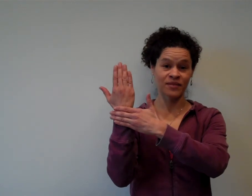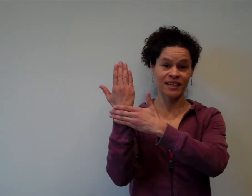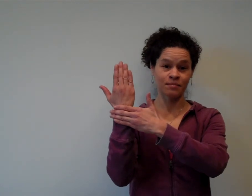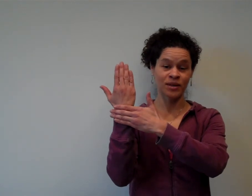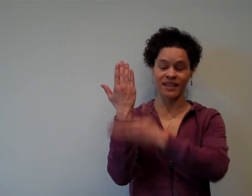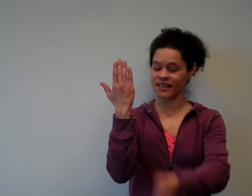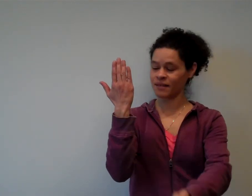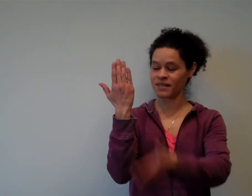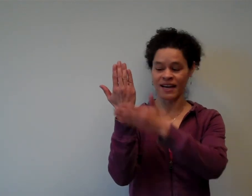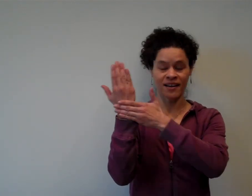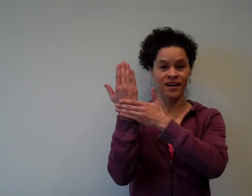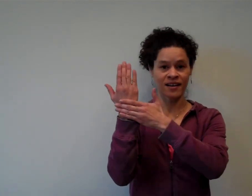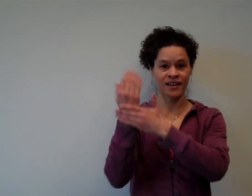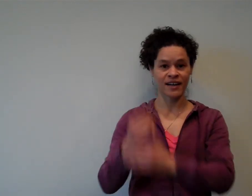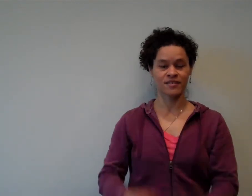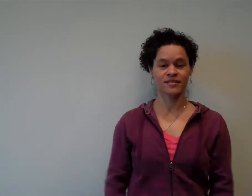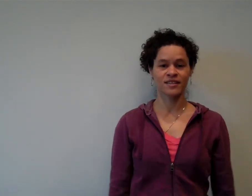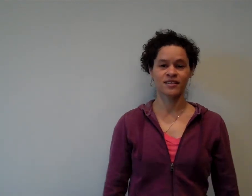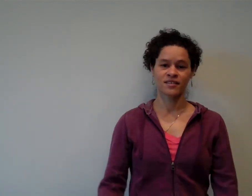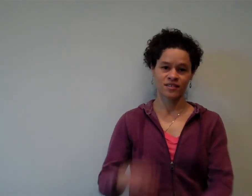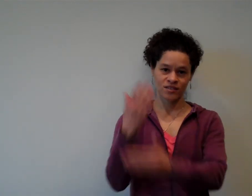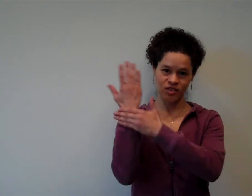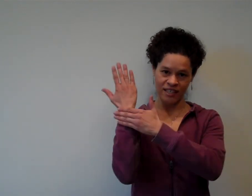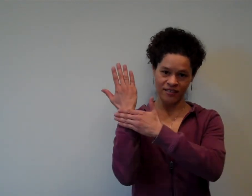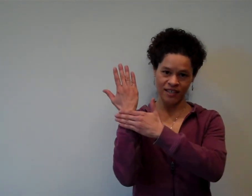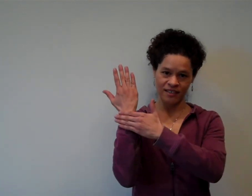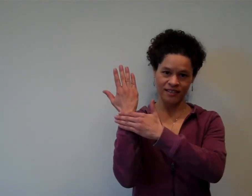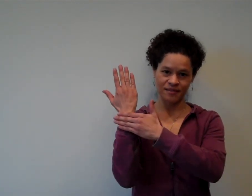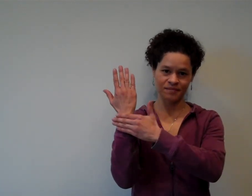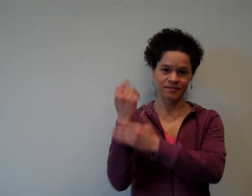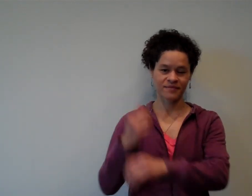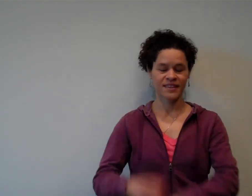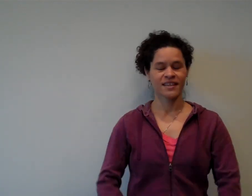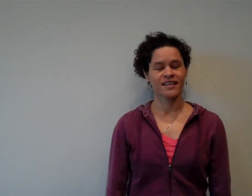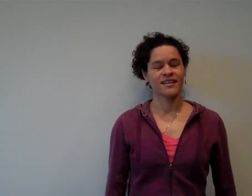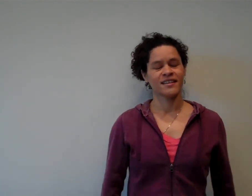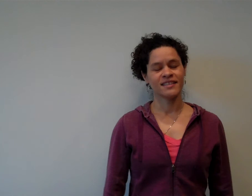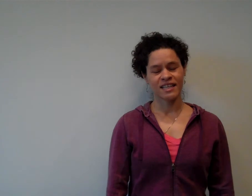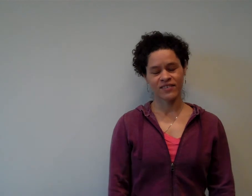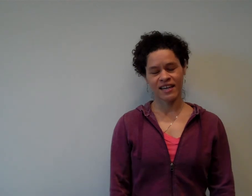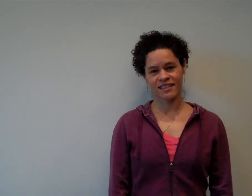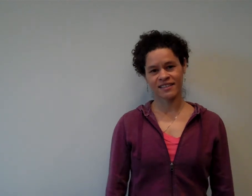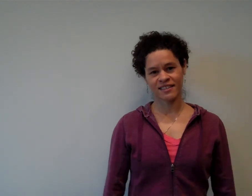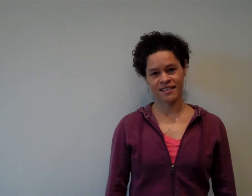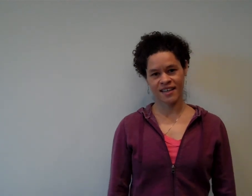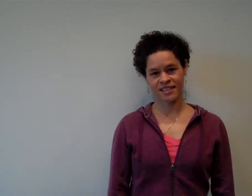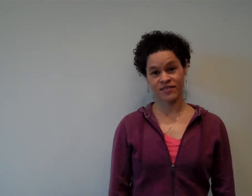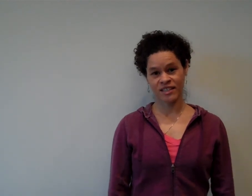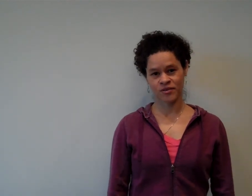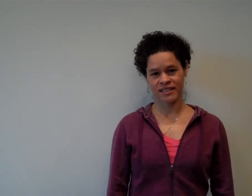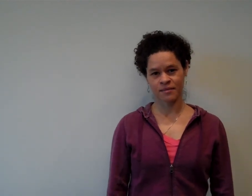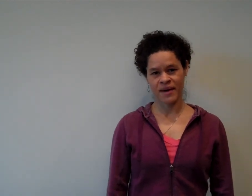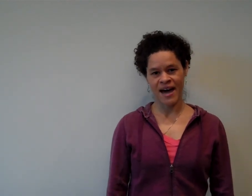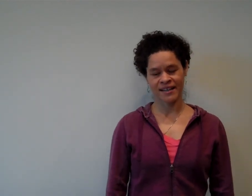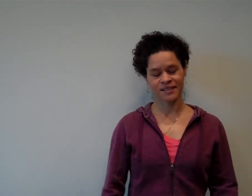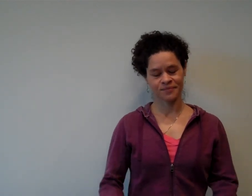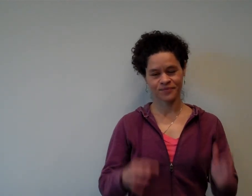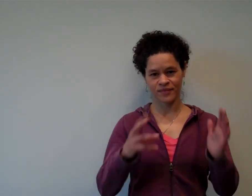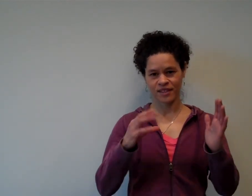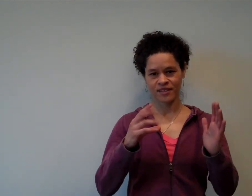like putting a name tag on a noun. Genitive case. The dative case is the case of indirect impact.